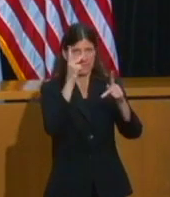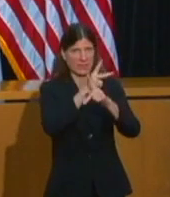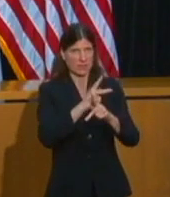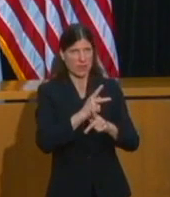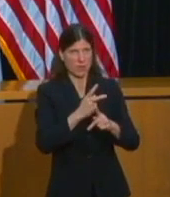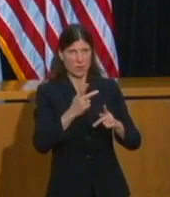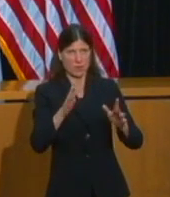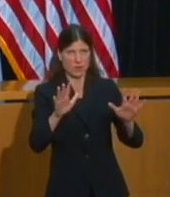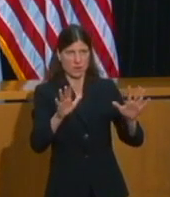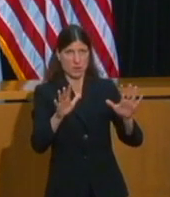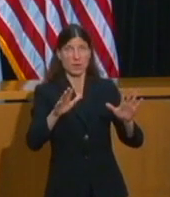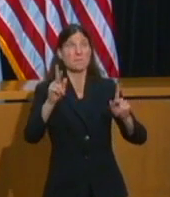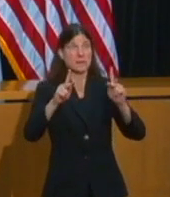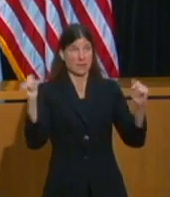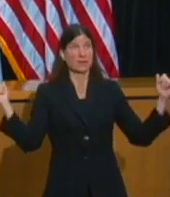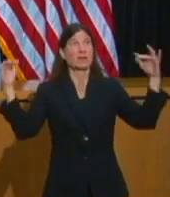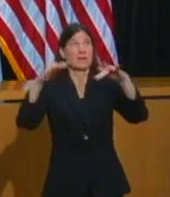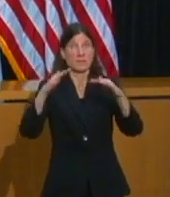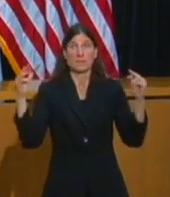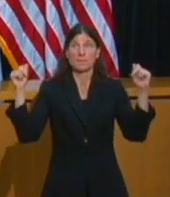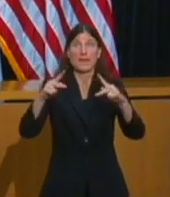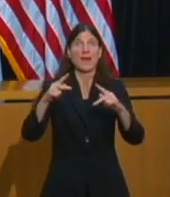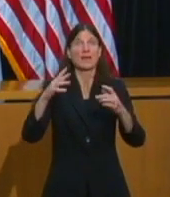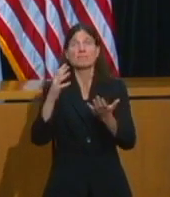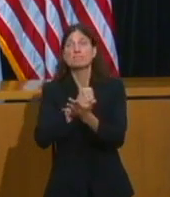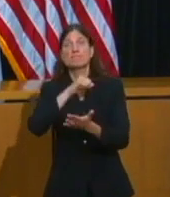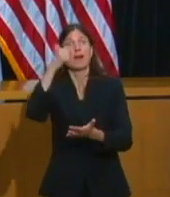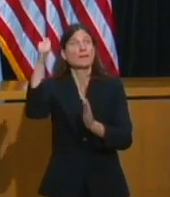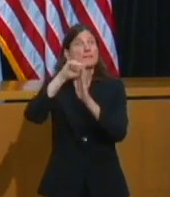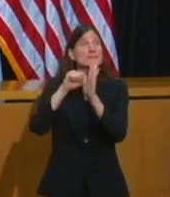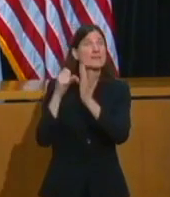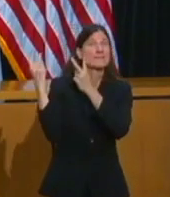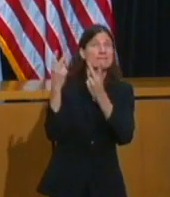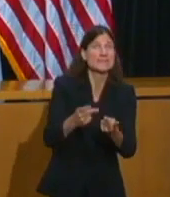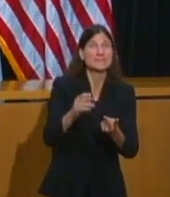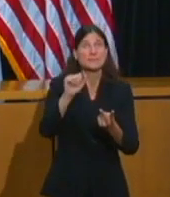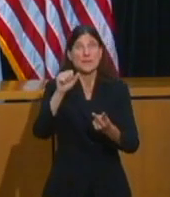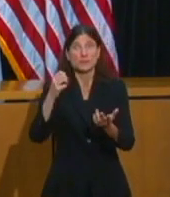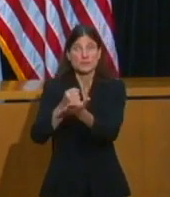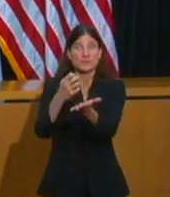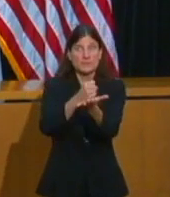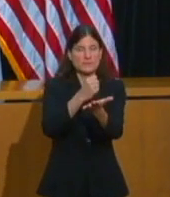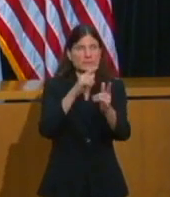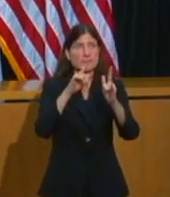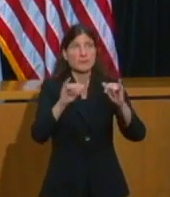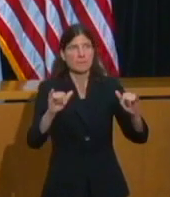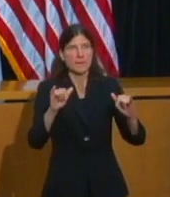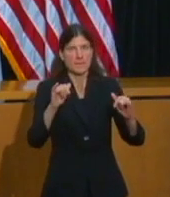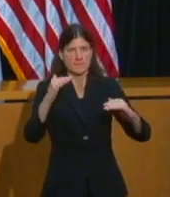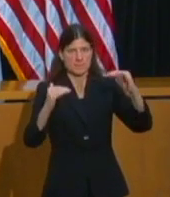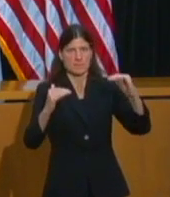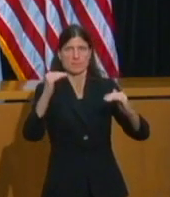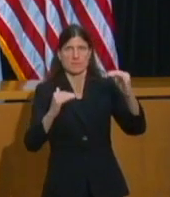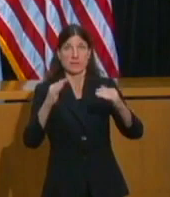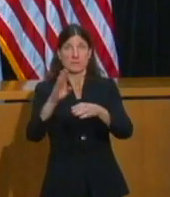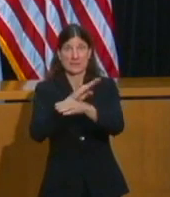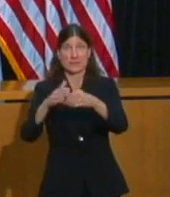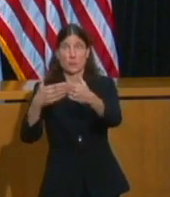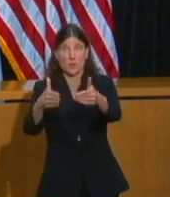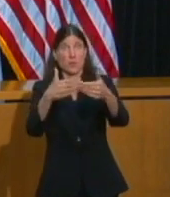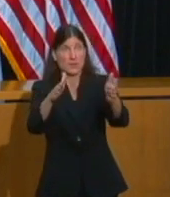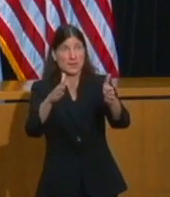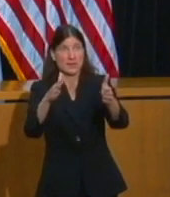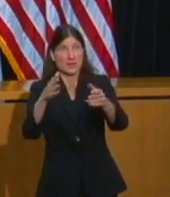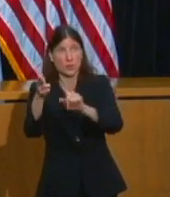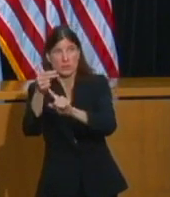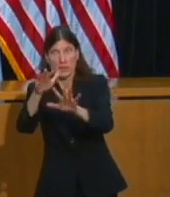health and do everything we can to support our businesses. We know that many special small businesses in our downtowns and our main